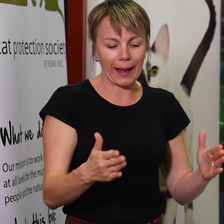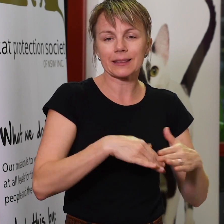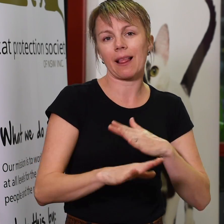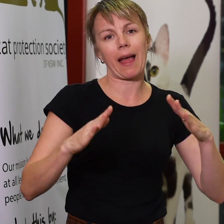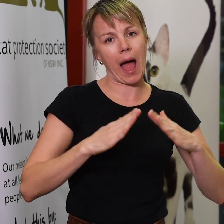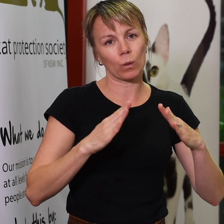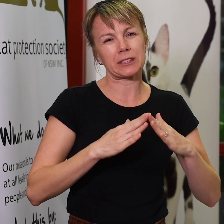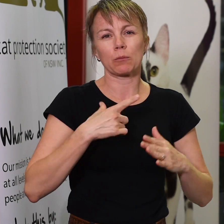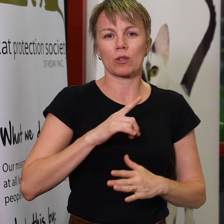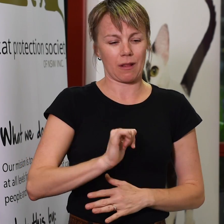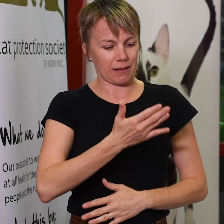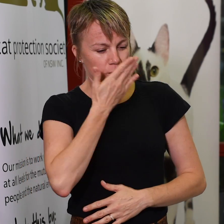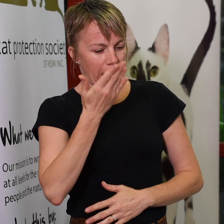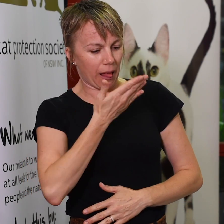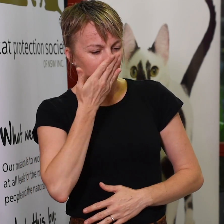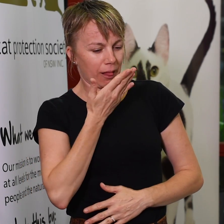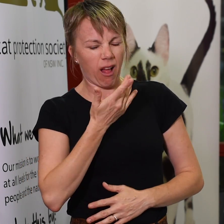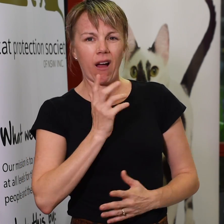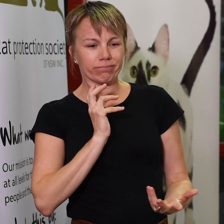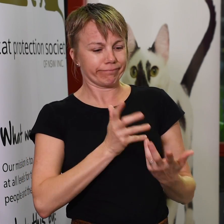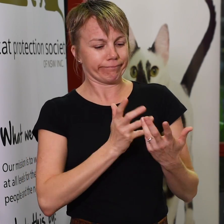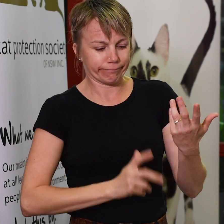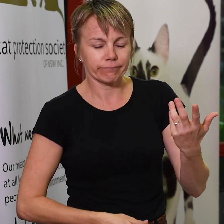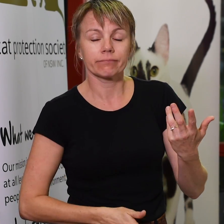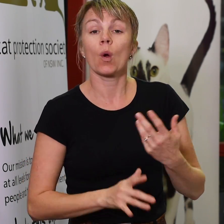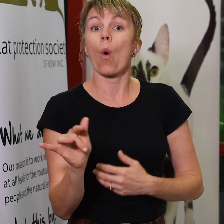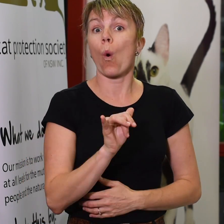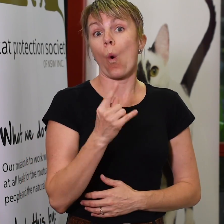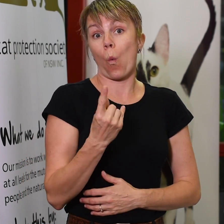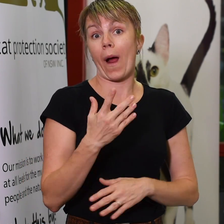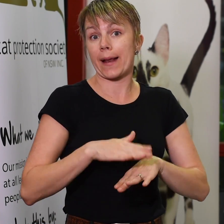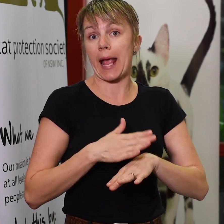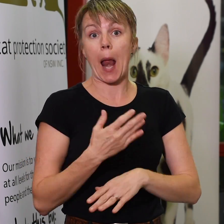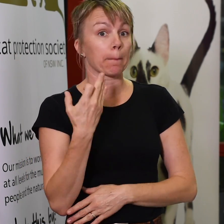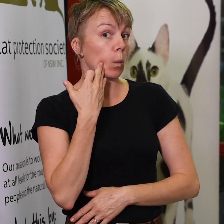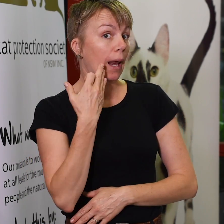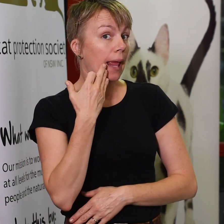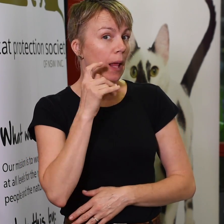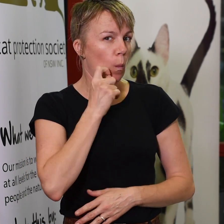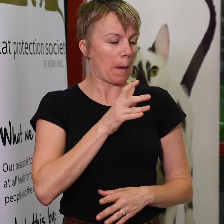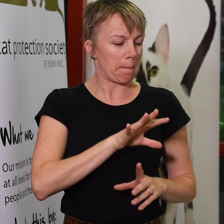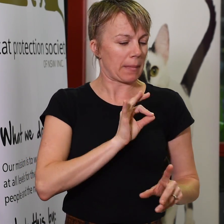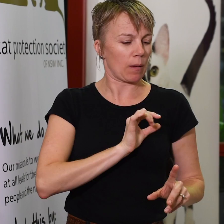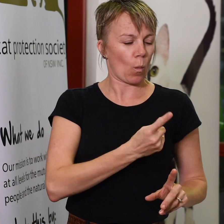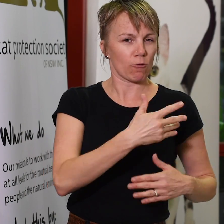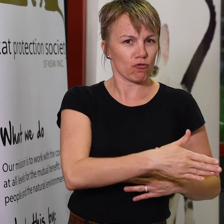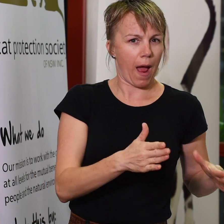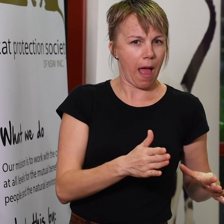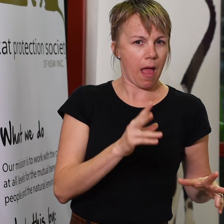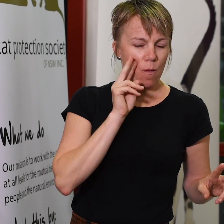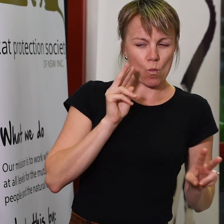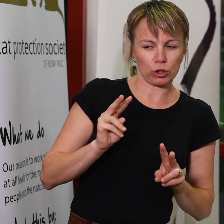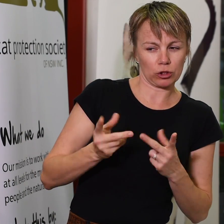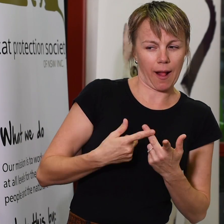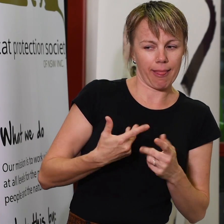again, it's a smell thing. But also you might get a cat who's a bit of a bully. So one cat might stand outside the litter tray, and when the other one's trying to use it, they're watching